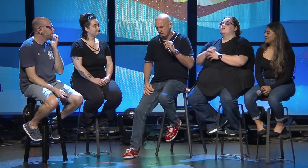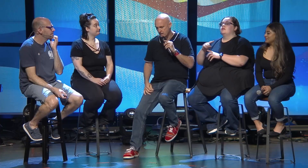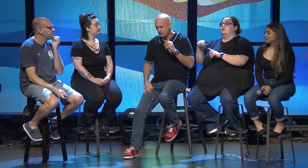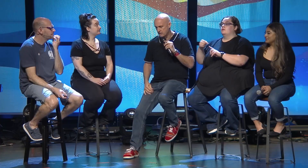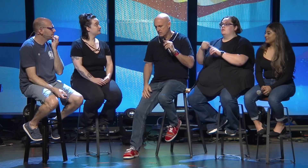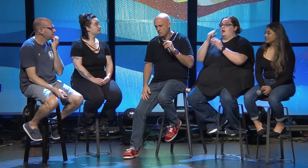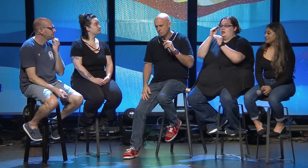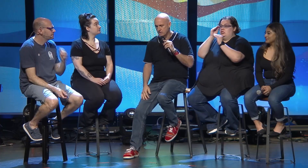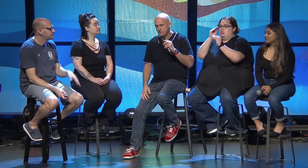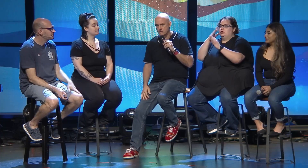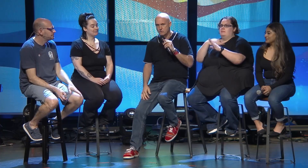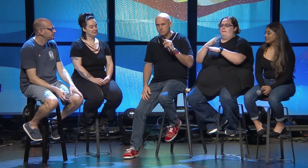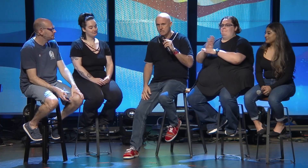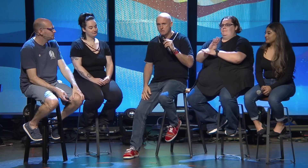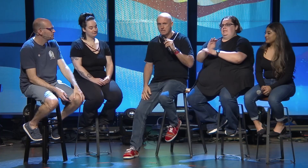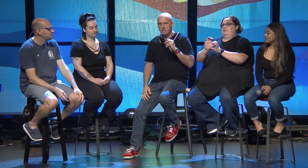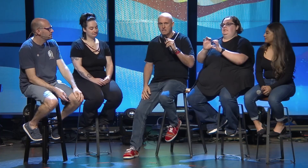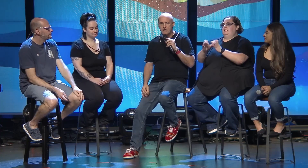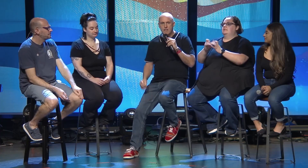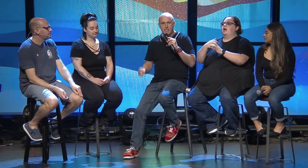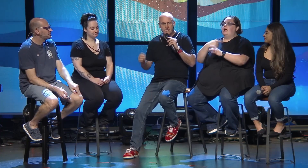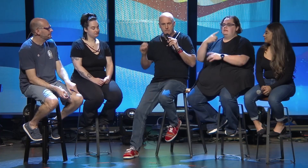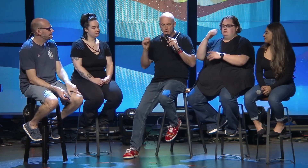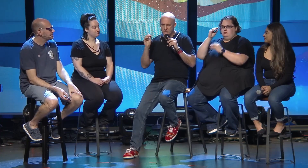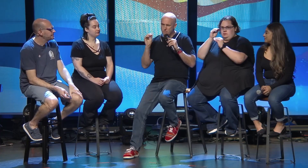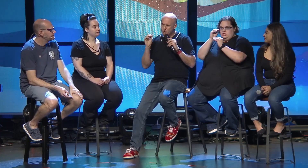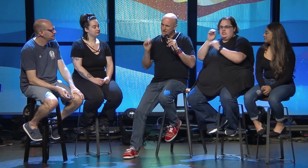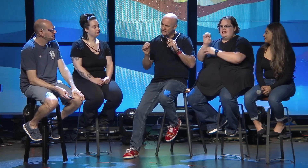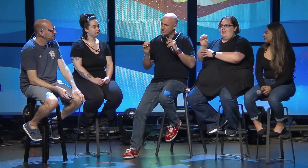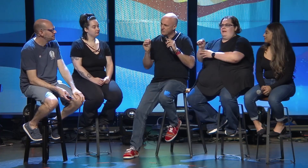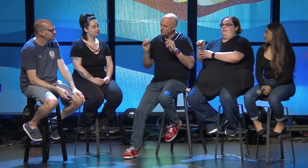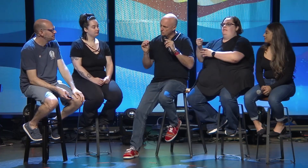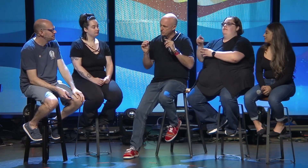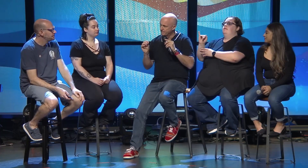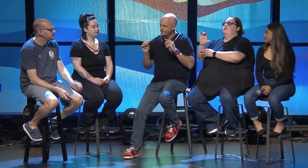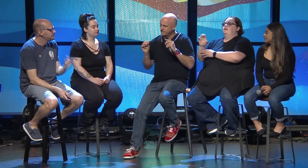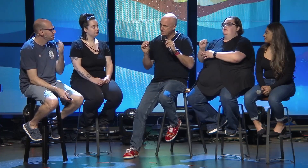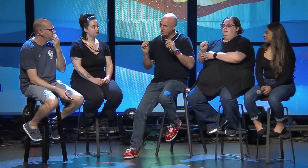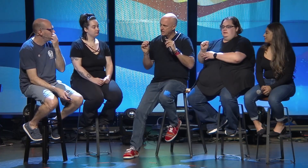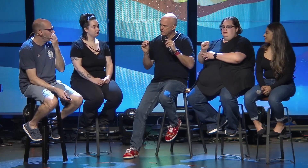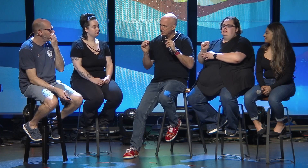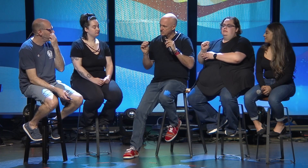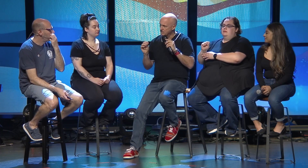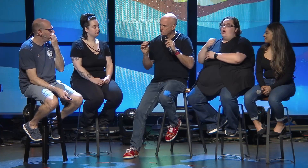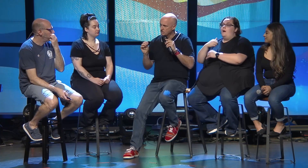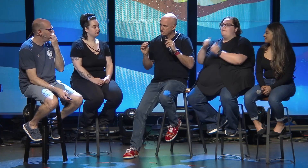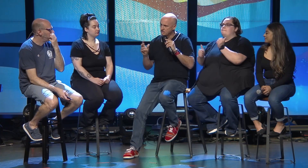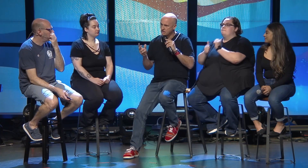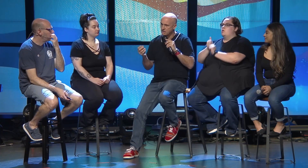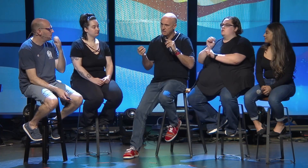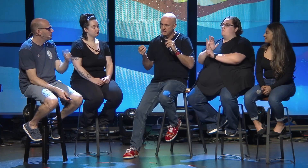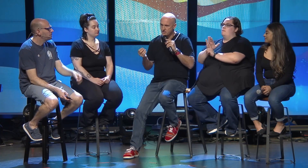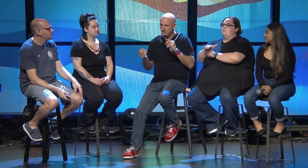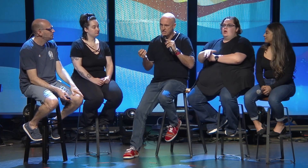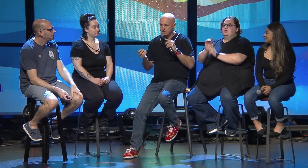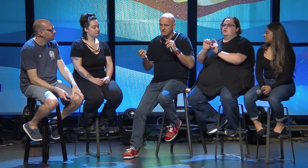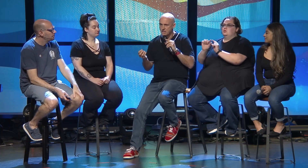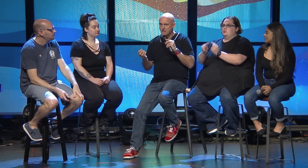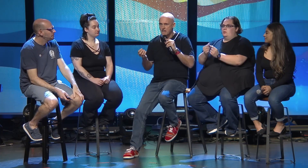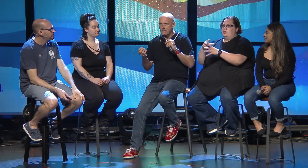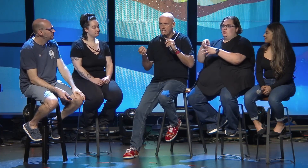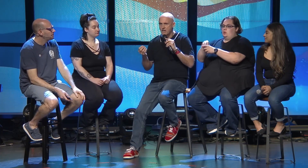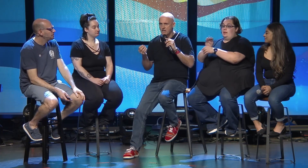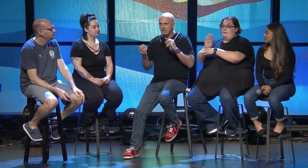teach ethics and corporate social responsibility. The most oppressed group in the business world,